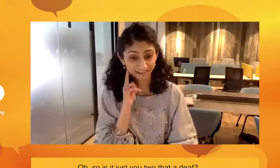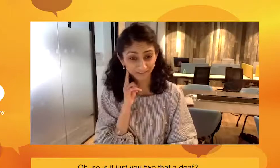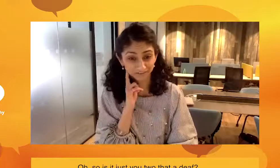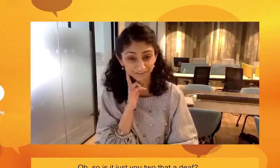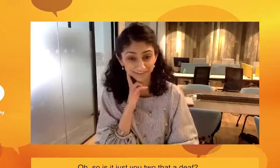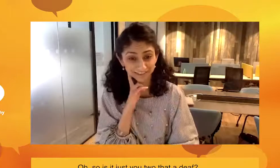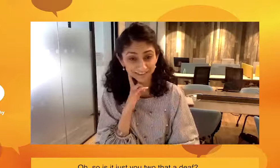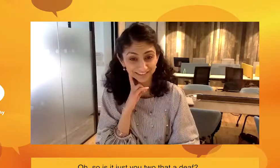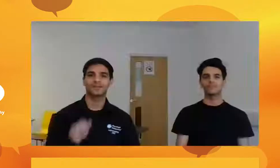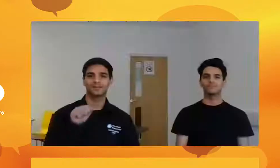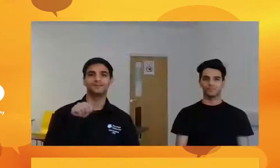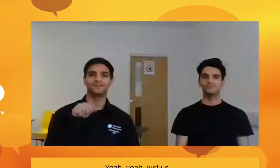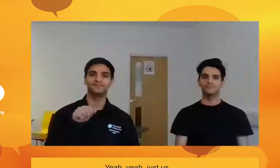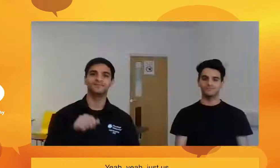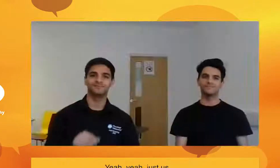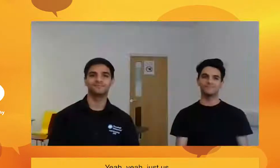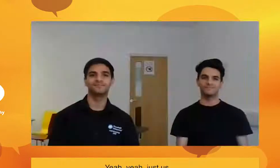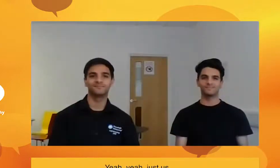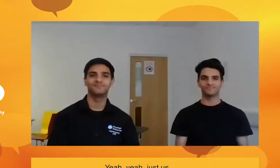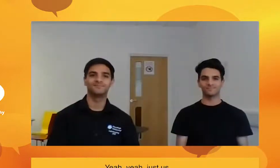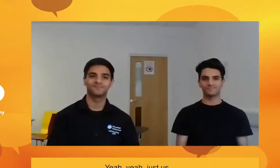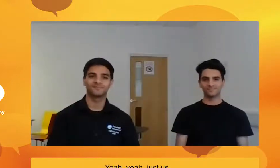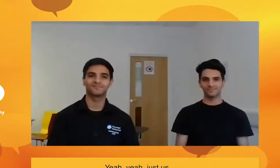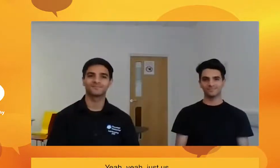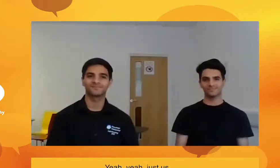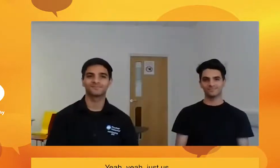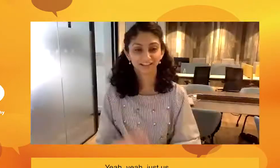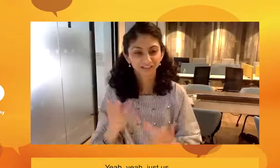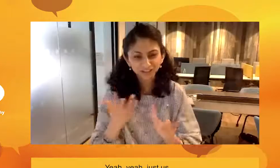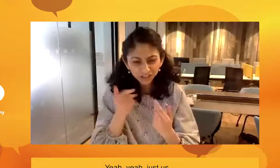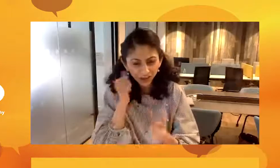Oh, so is it just you two that are deaf? Yeah, just us.